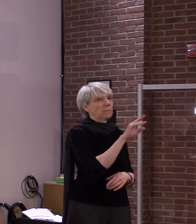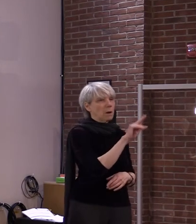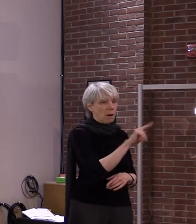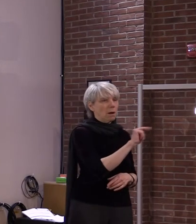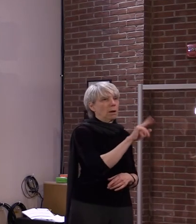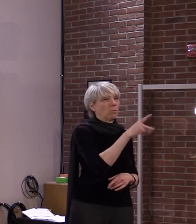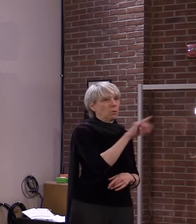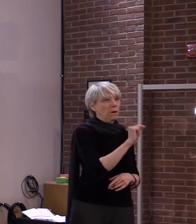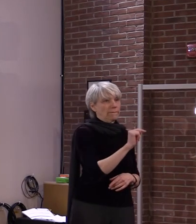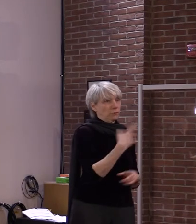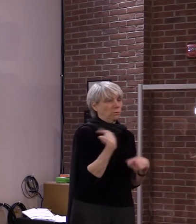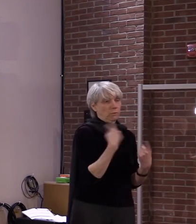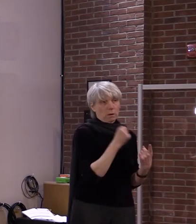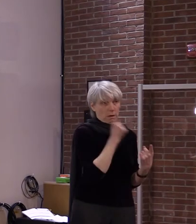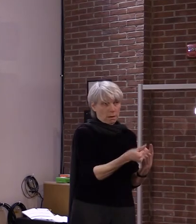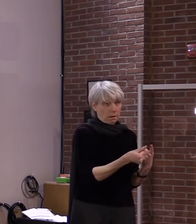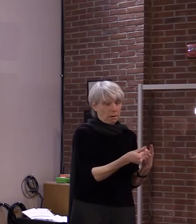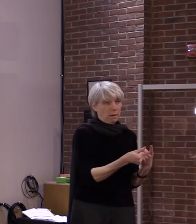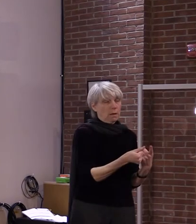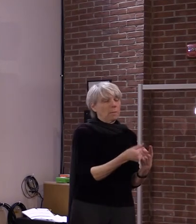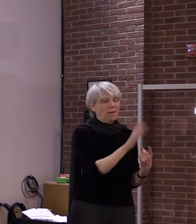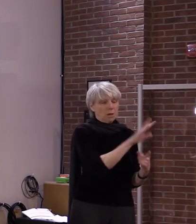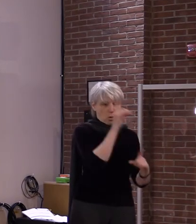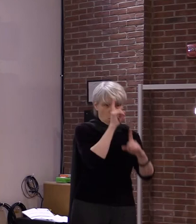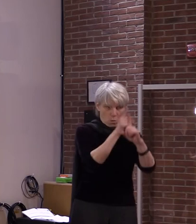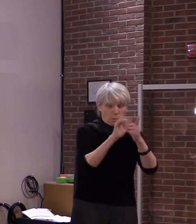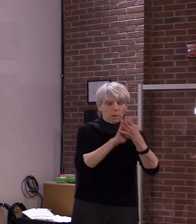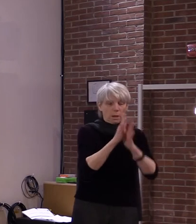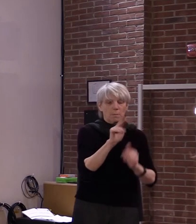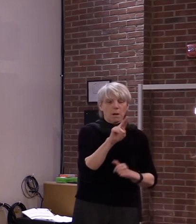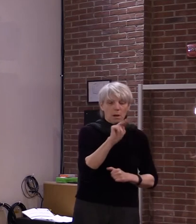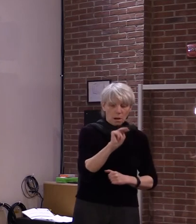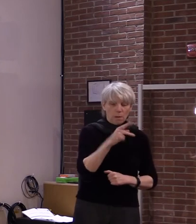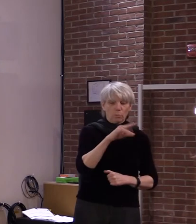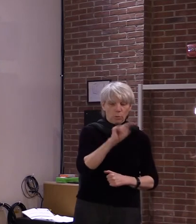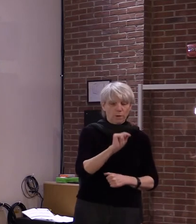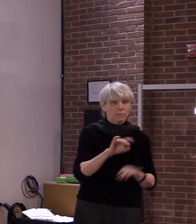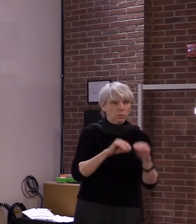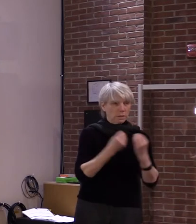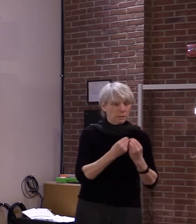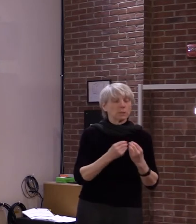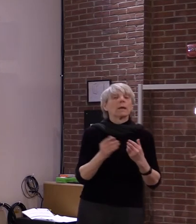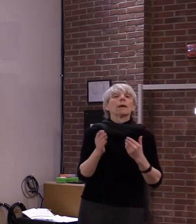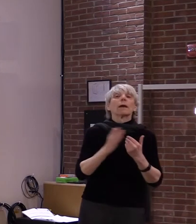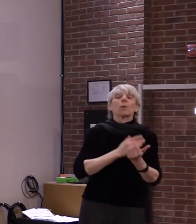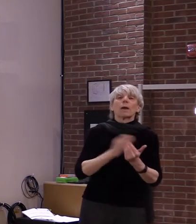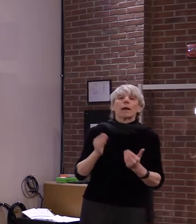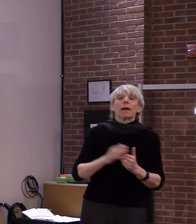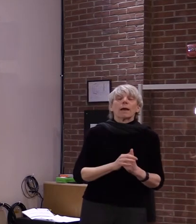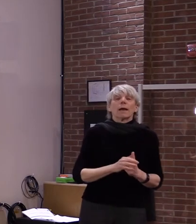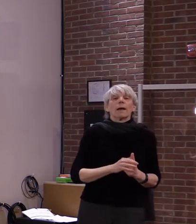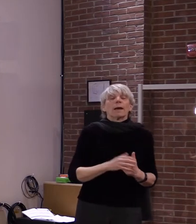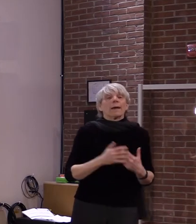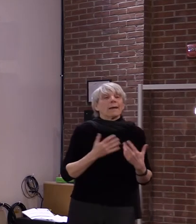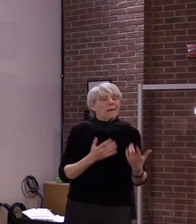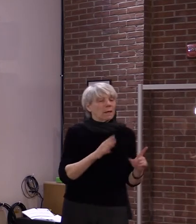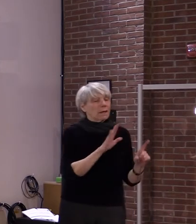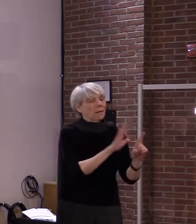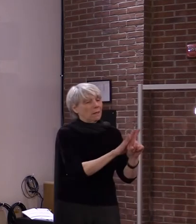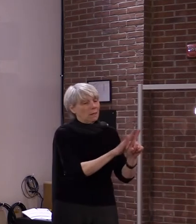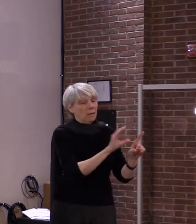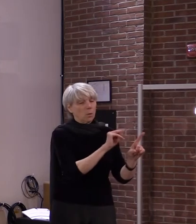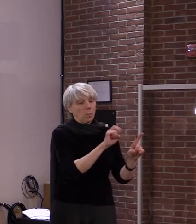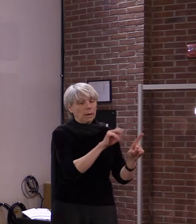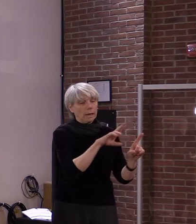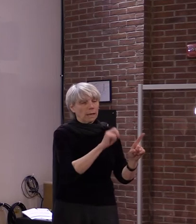uh as a non-profit in terms of the overall sort of administrative uh expense of one care